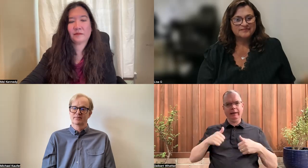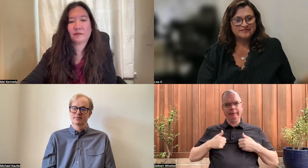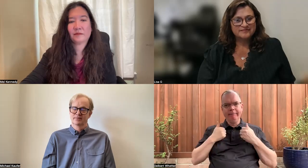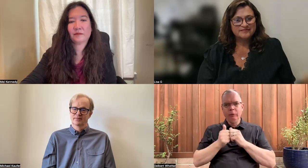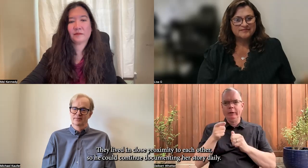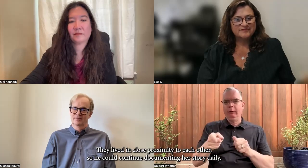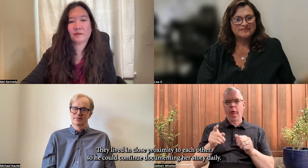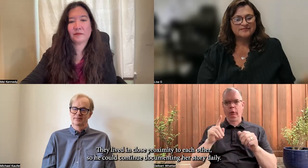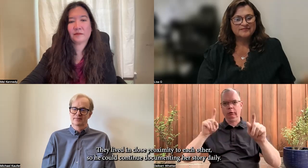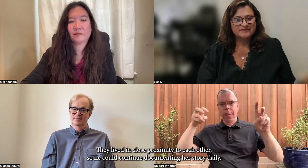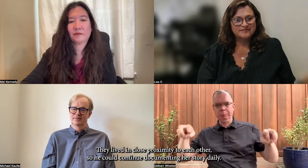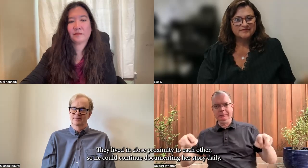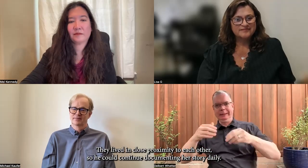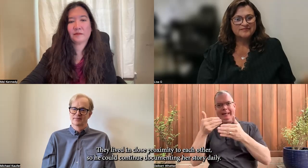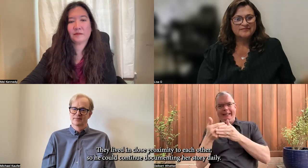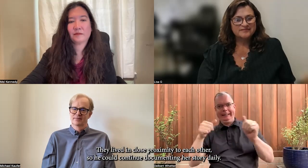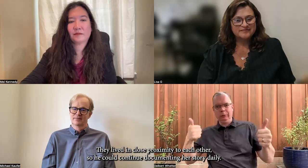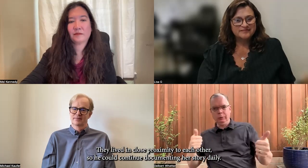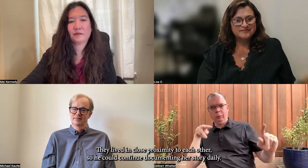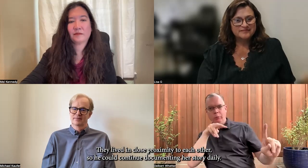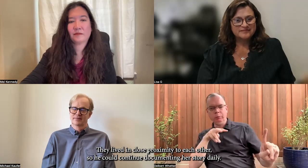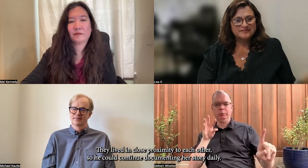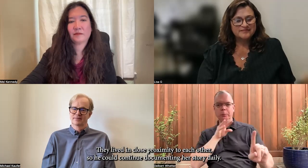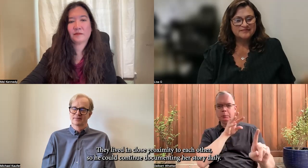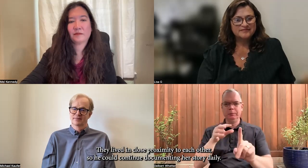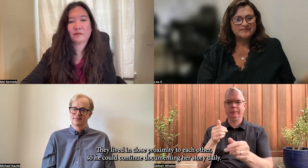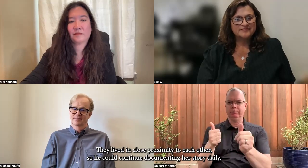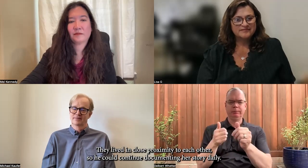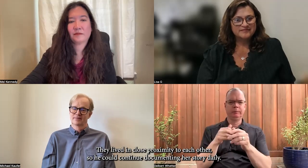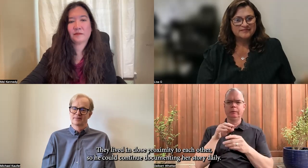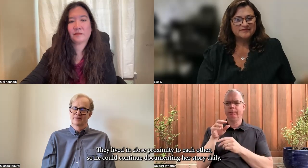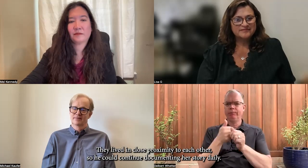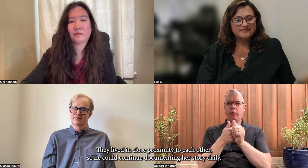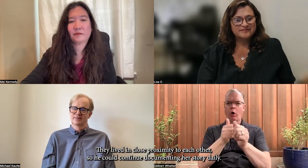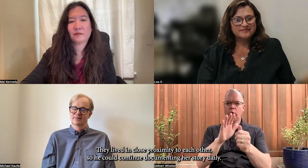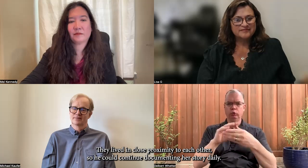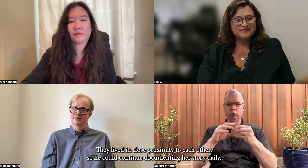They lived in close proximity to each other, so he could continue documenting her story daily.